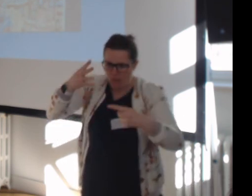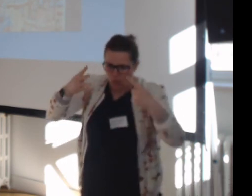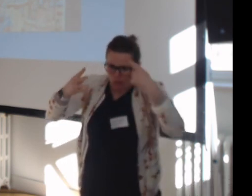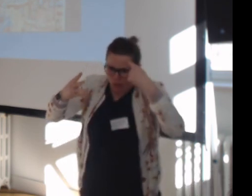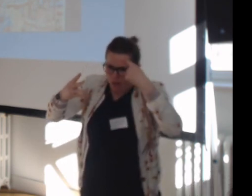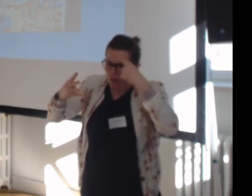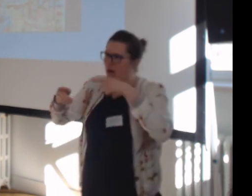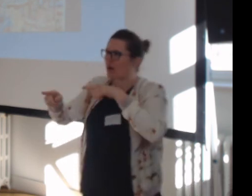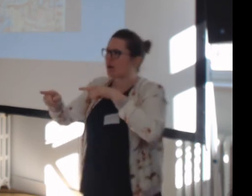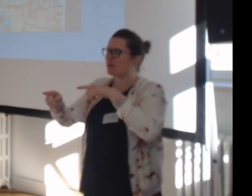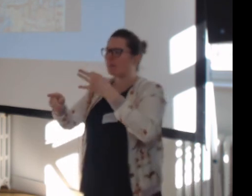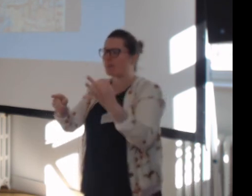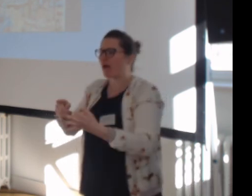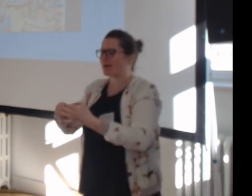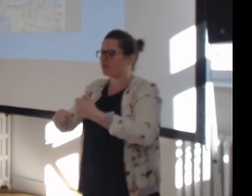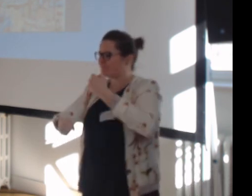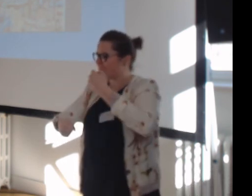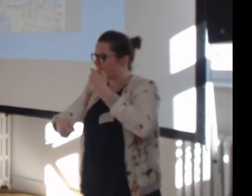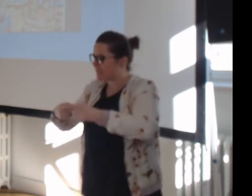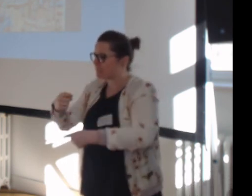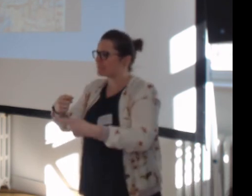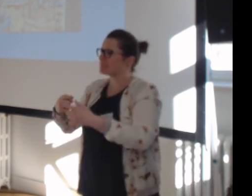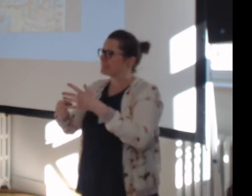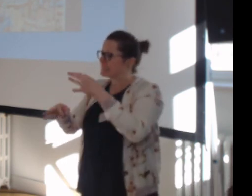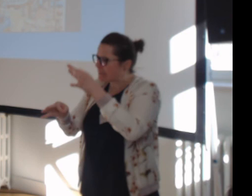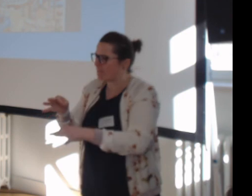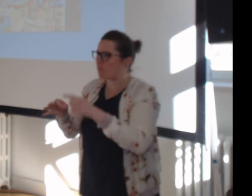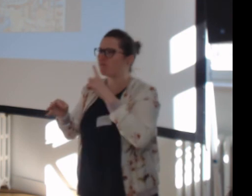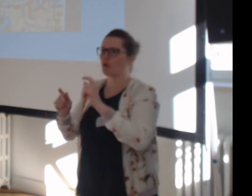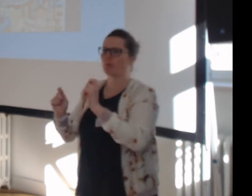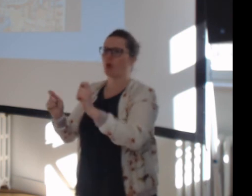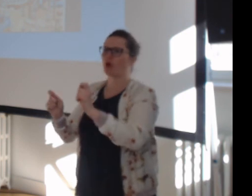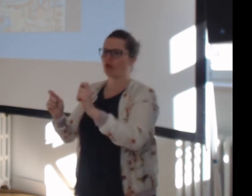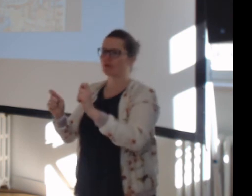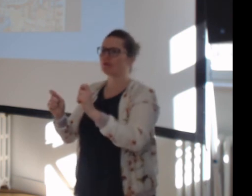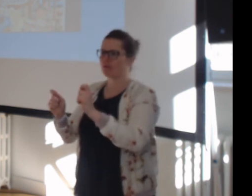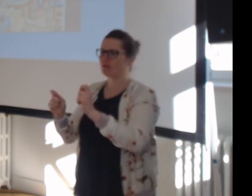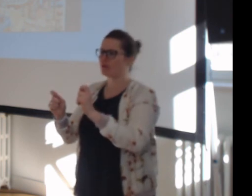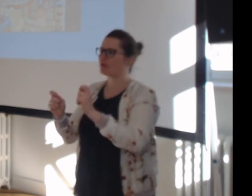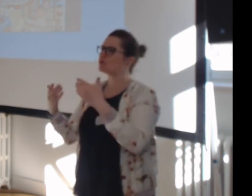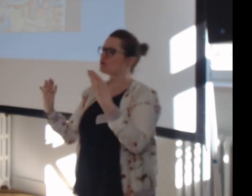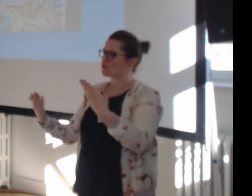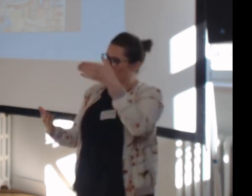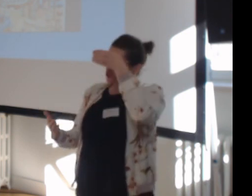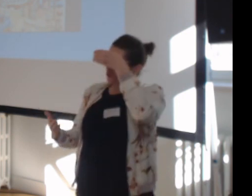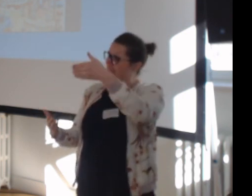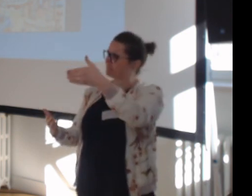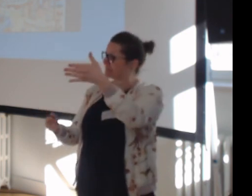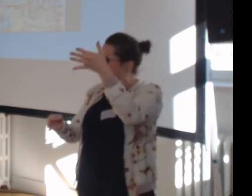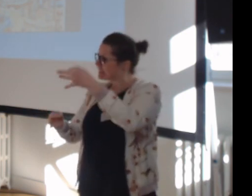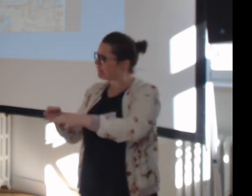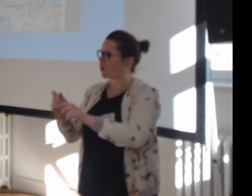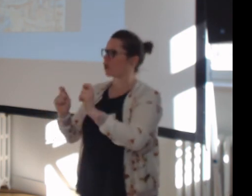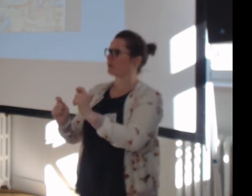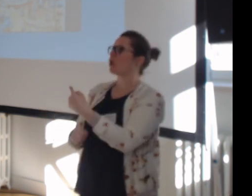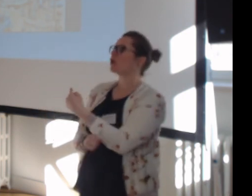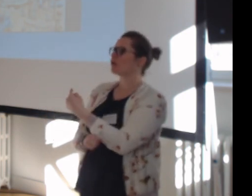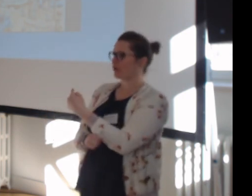to be rock solid, and it has to be really simple to use. So we actually have this concept of a very simple to